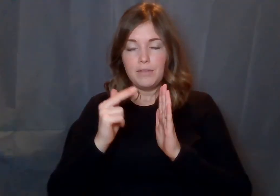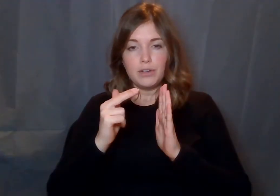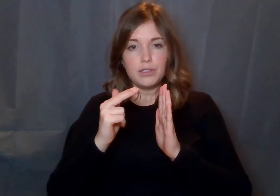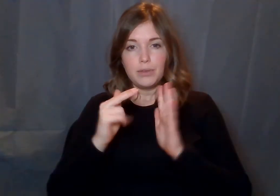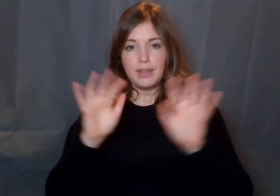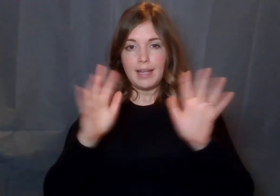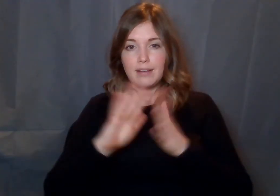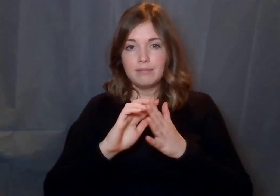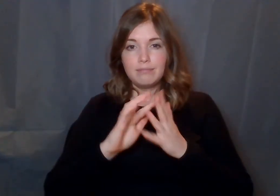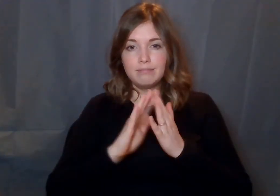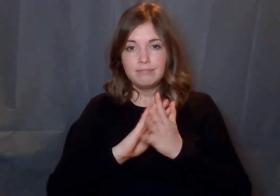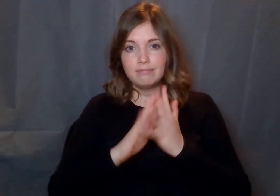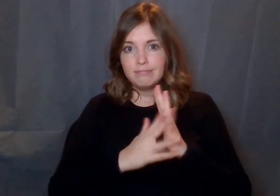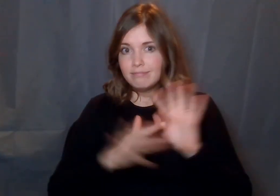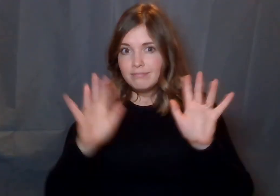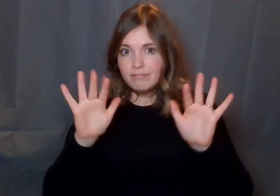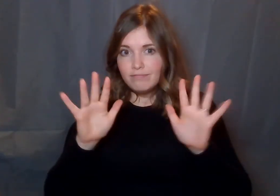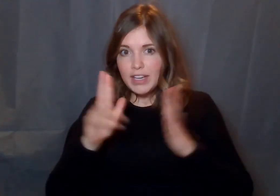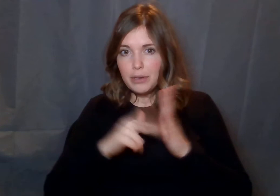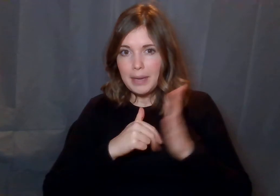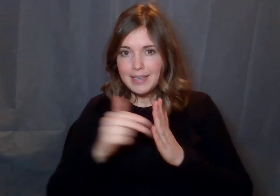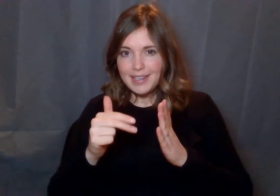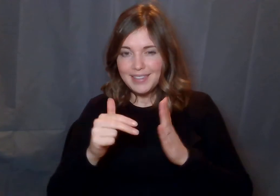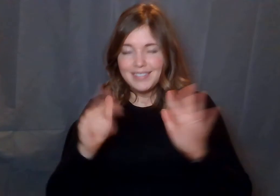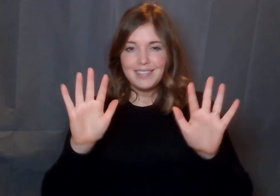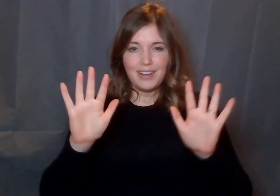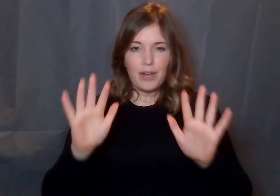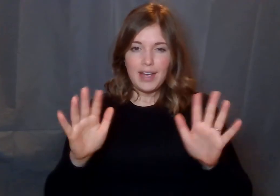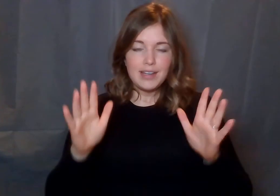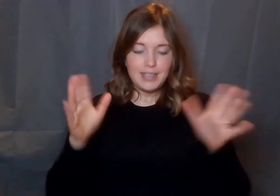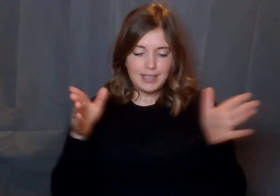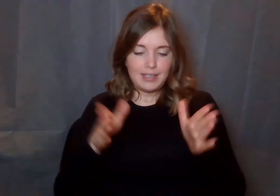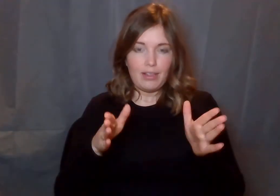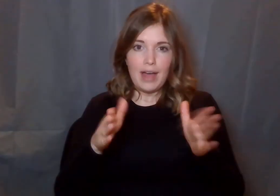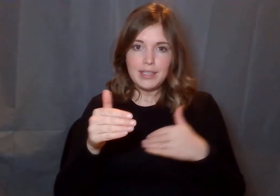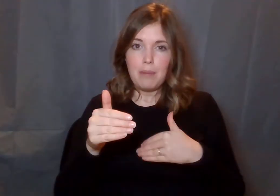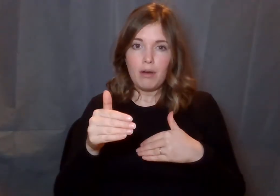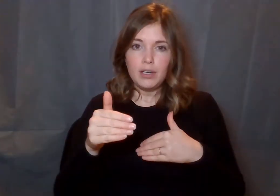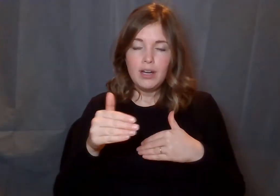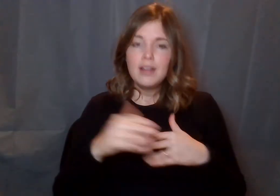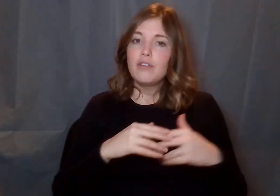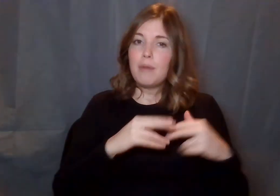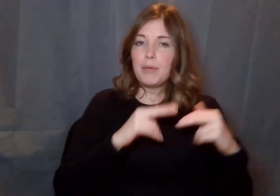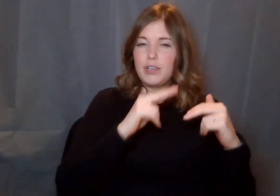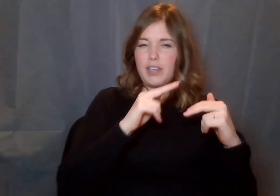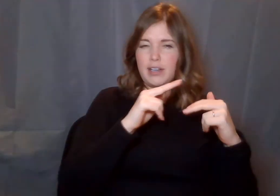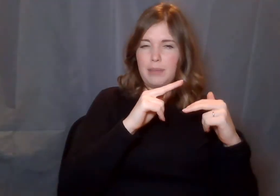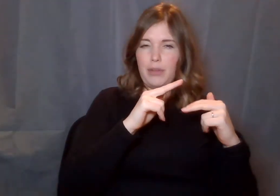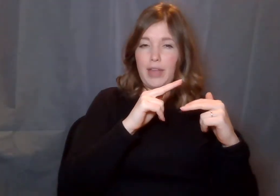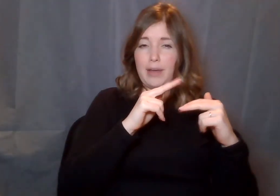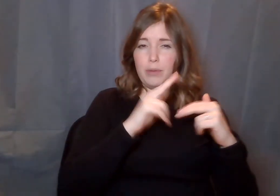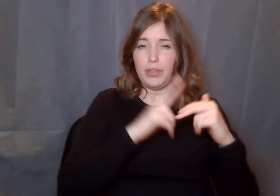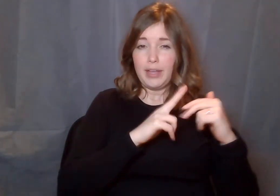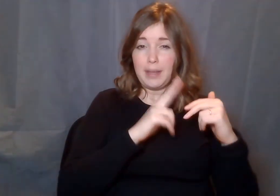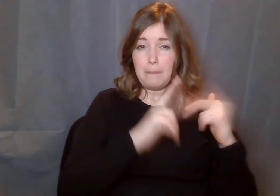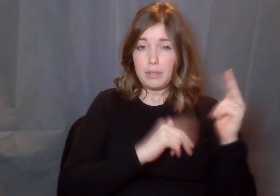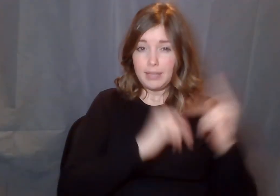you're just doing like finger painting, okay, because that's a lot smaller. Remember we talked about that with like building